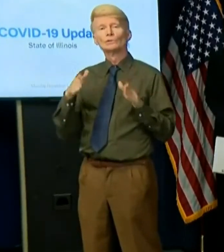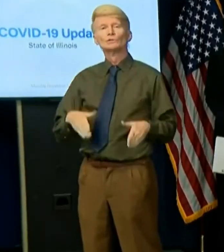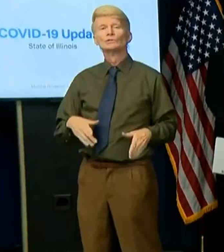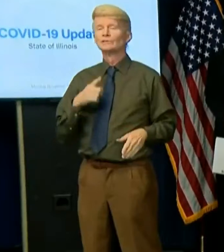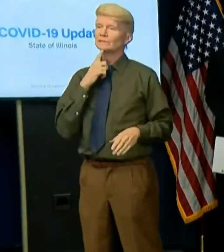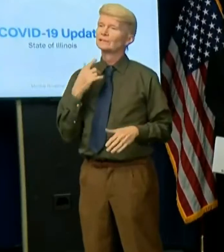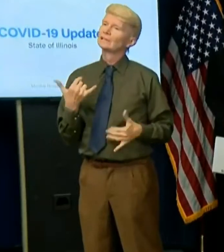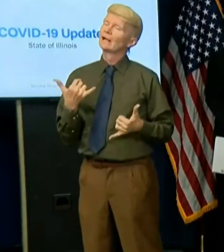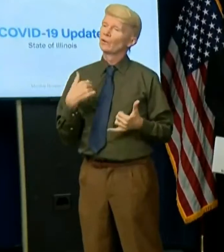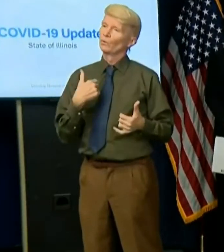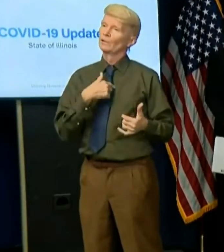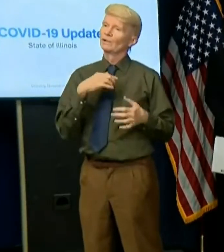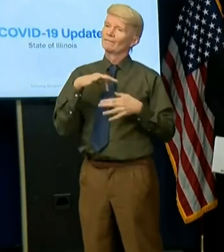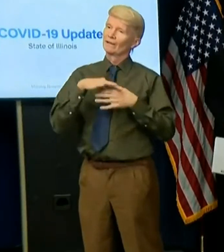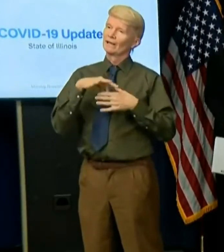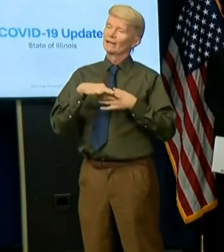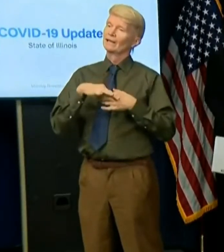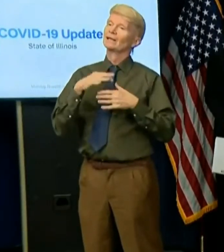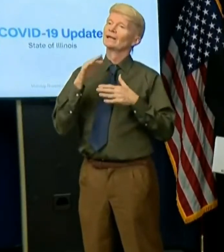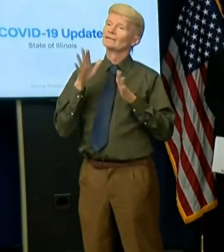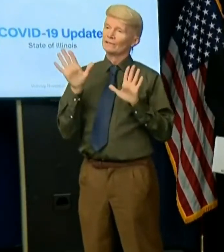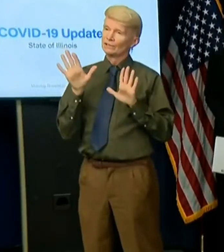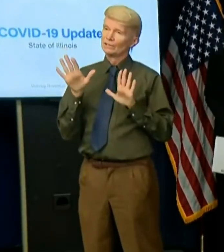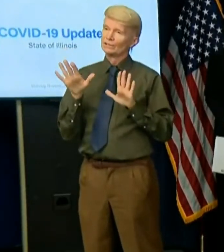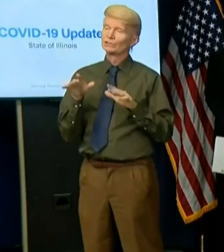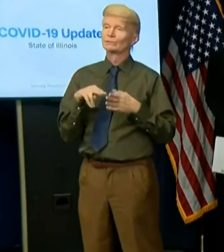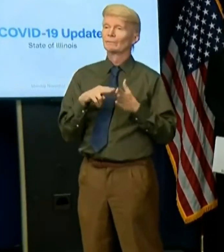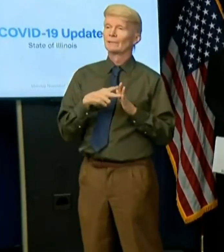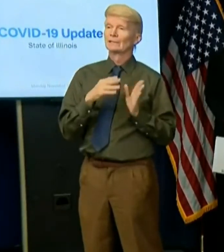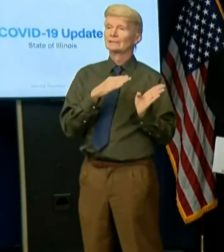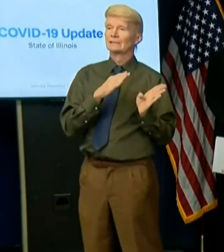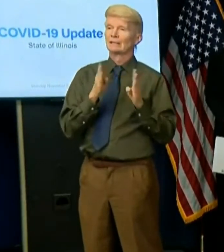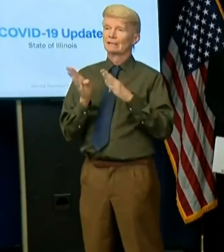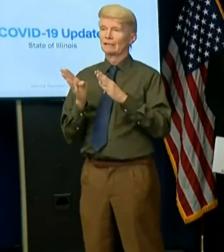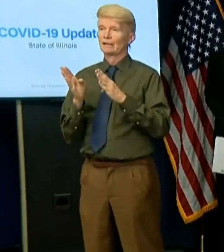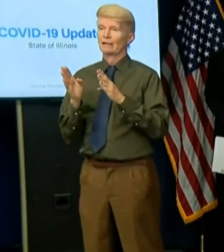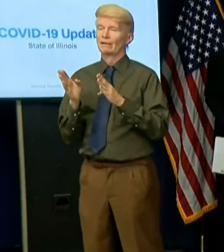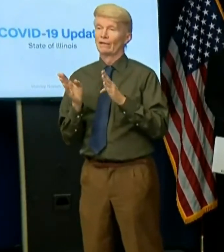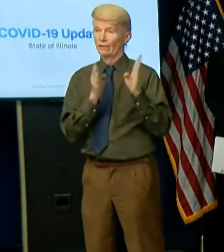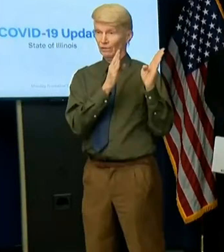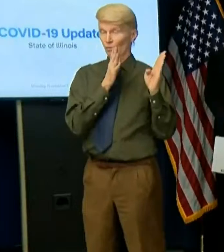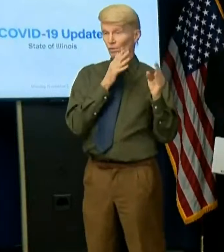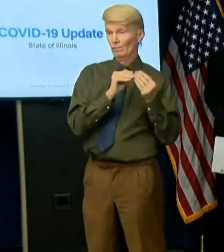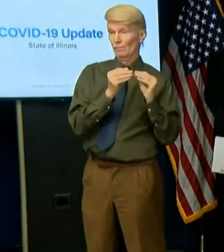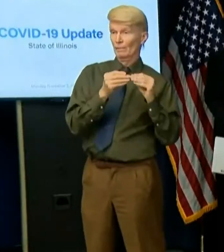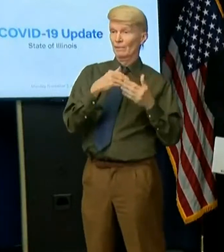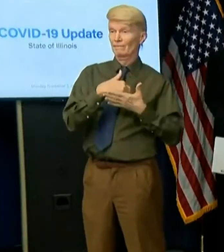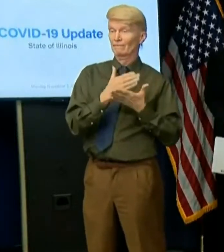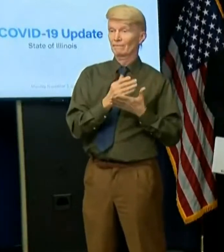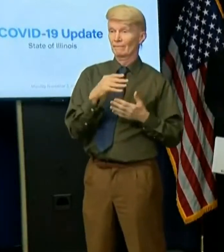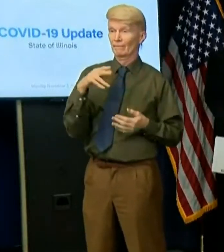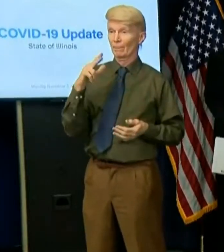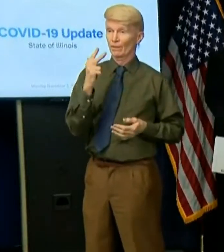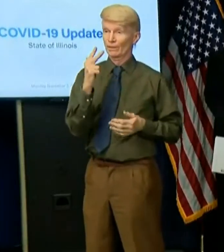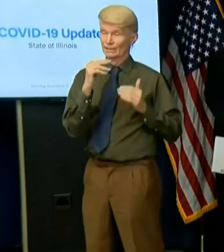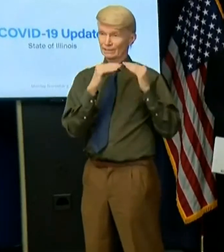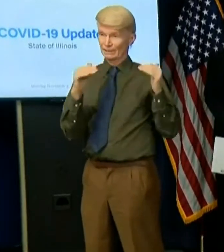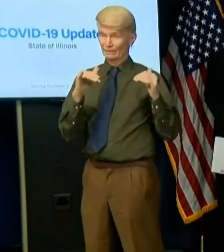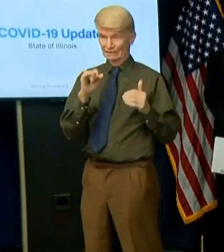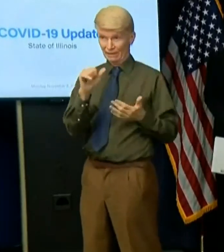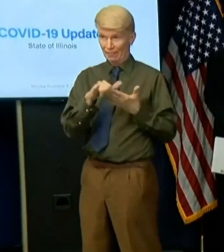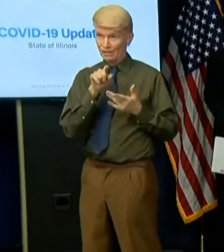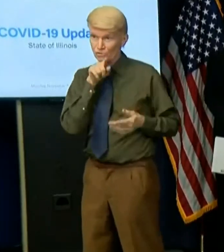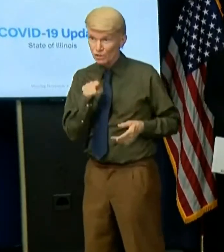phase 3 after the election, meaning, no gyms, no churches. Is that true? That's not a plan, no. That is not a plan.